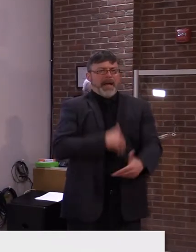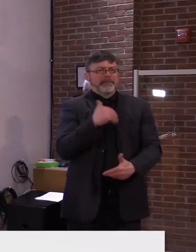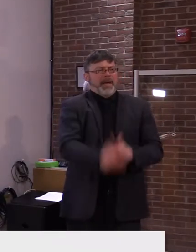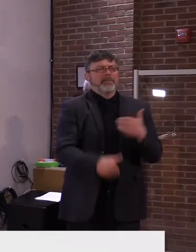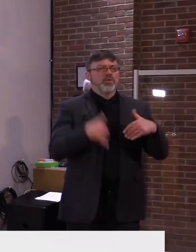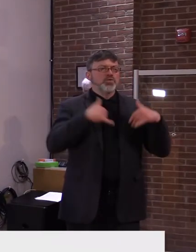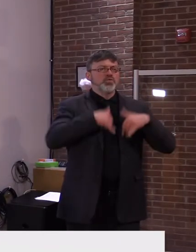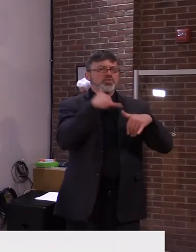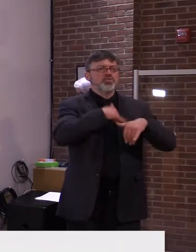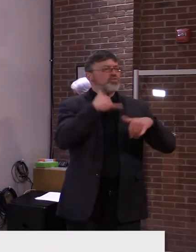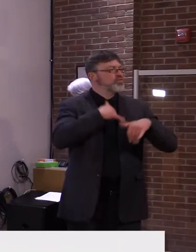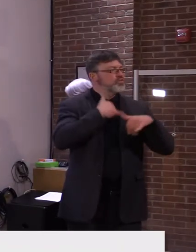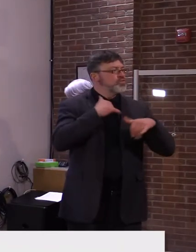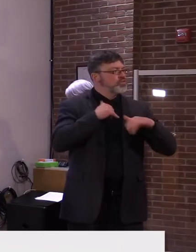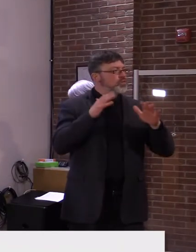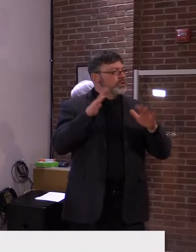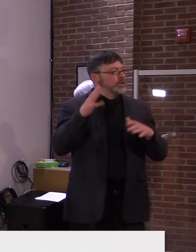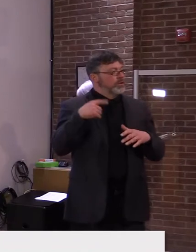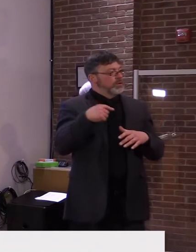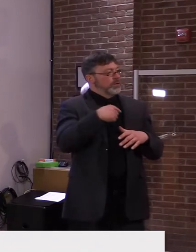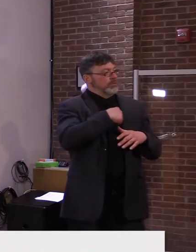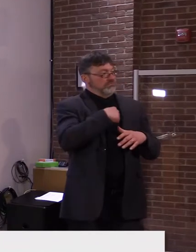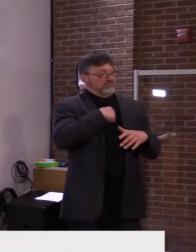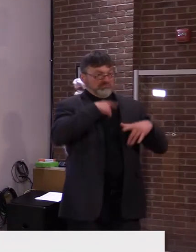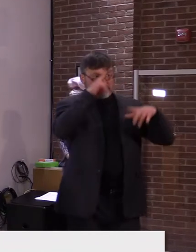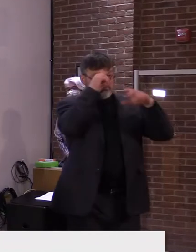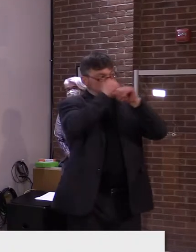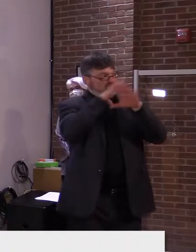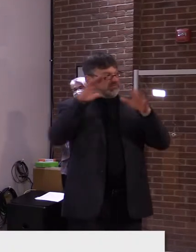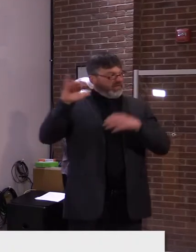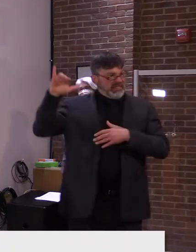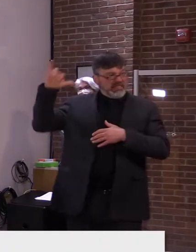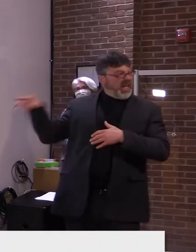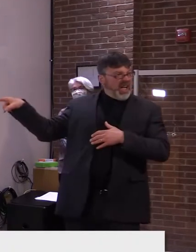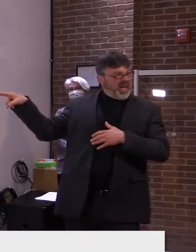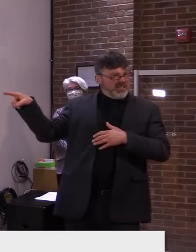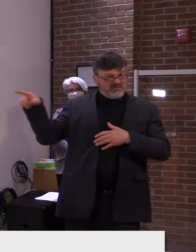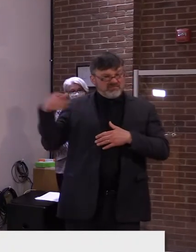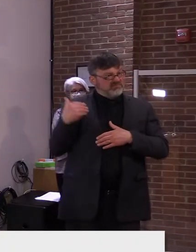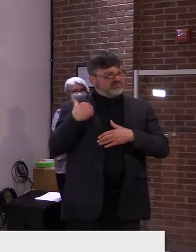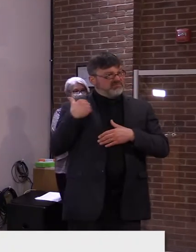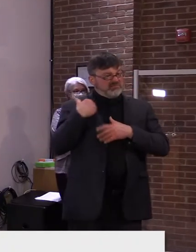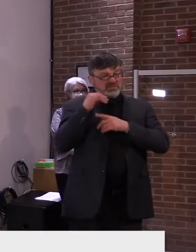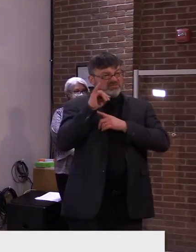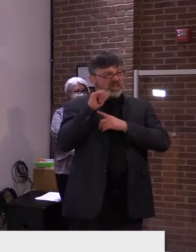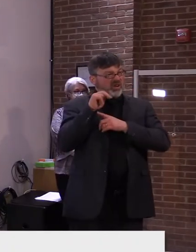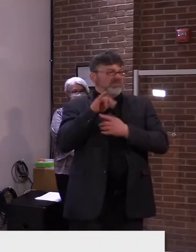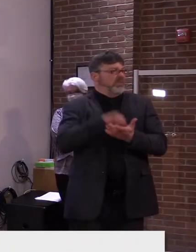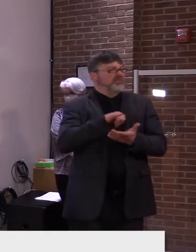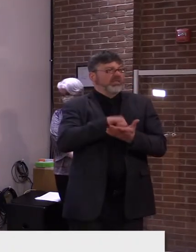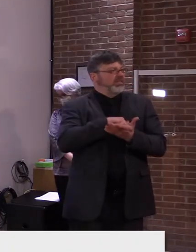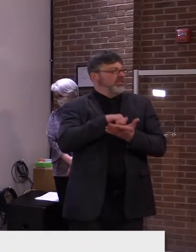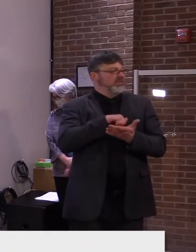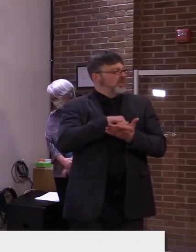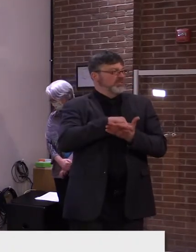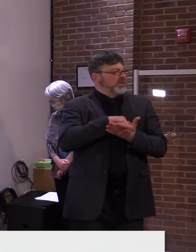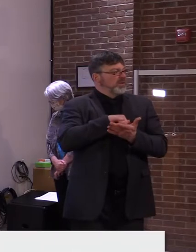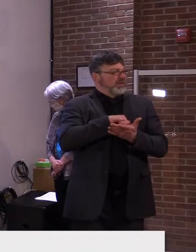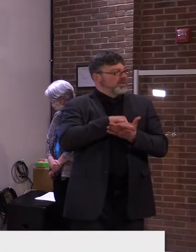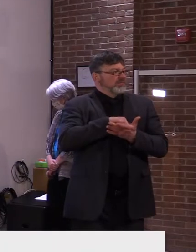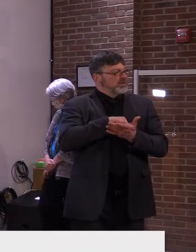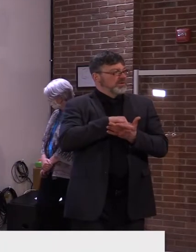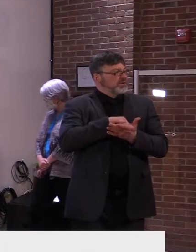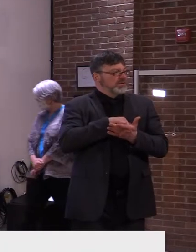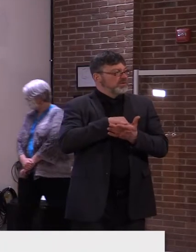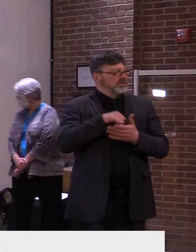two, because usually we come to the podium and say, well, this is what we're getting in terms of vaccine, and this is what we can do with it. But now we can tell